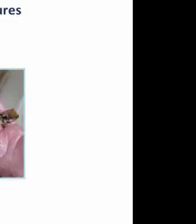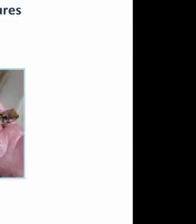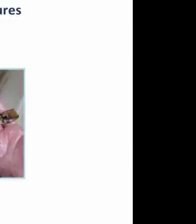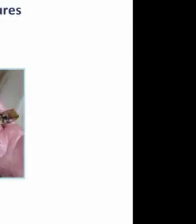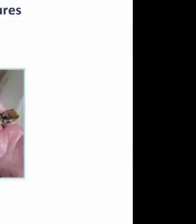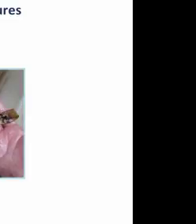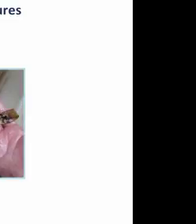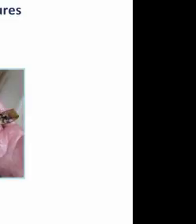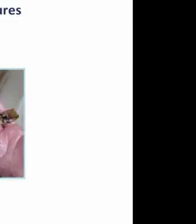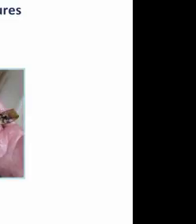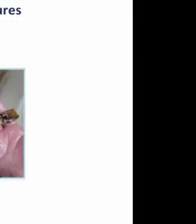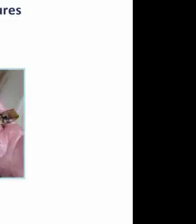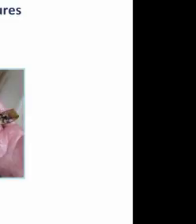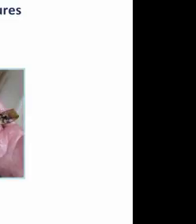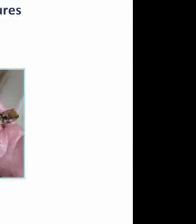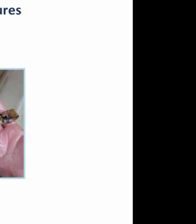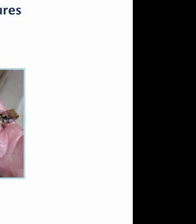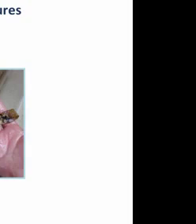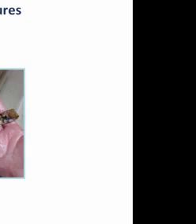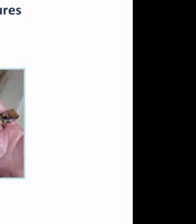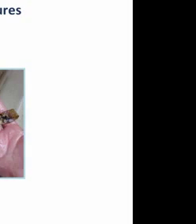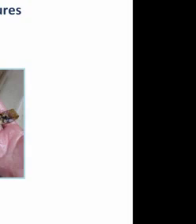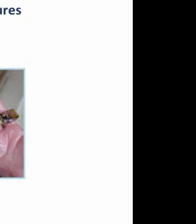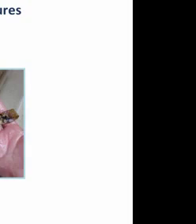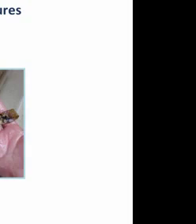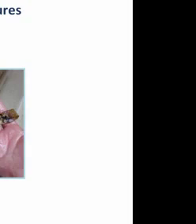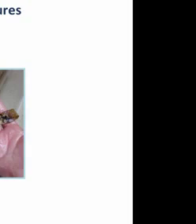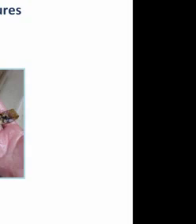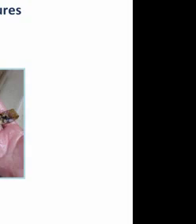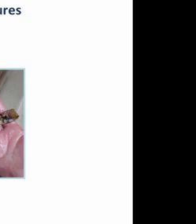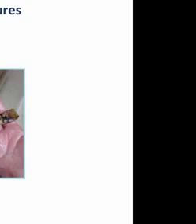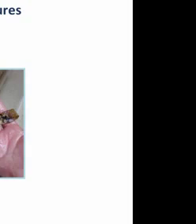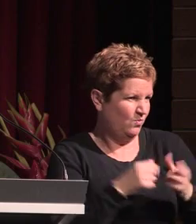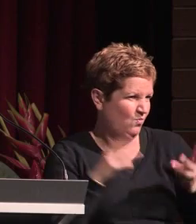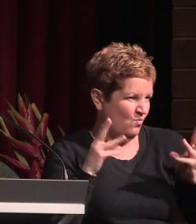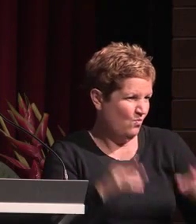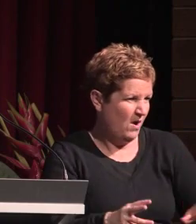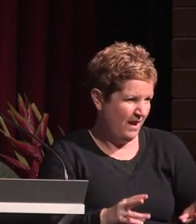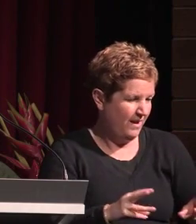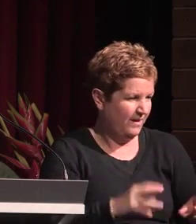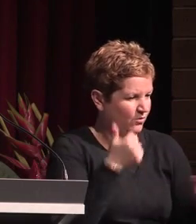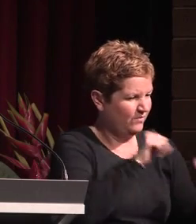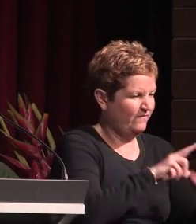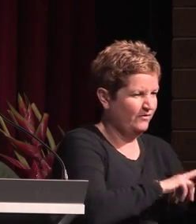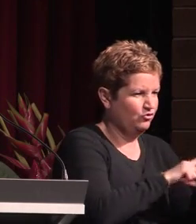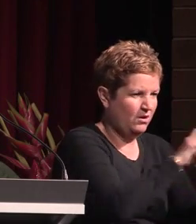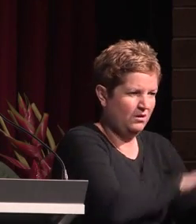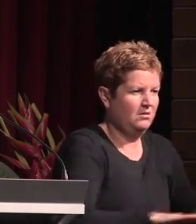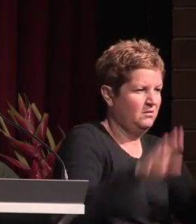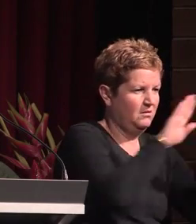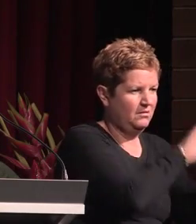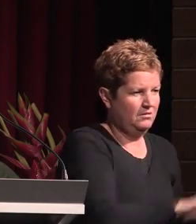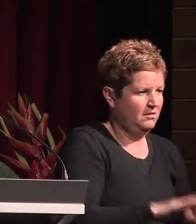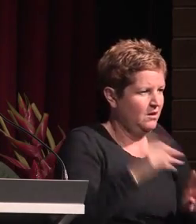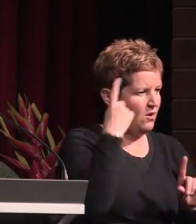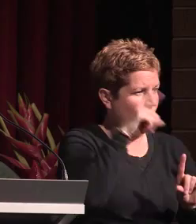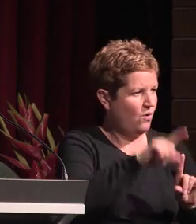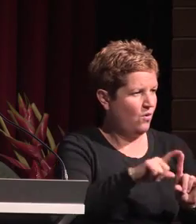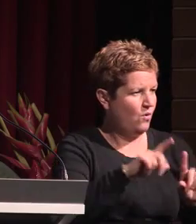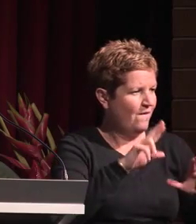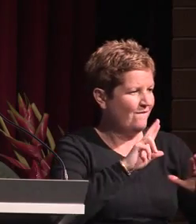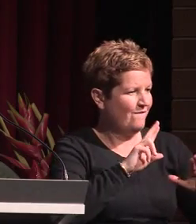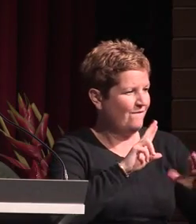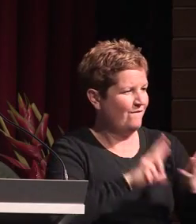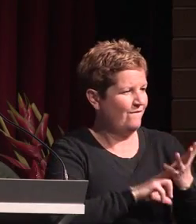since 2009. It's a standardised technique used right across the state called the Victorian Environmental Flows Monitoring and Assessment Program,